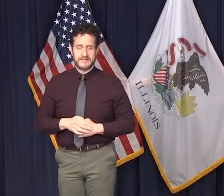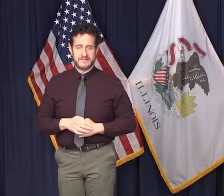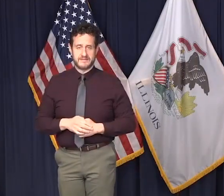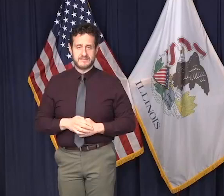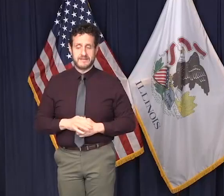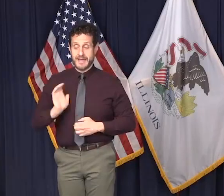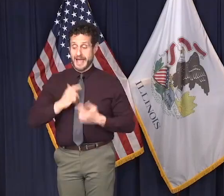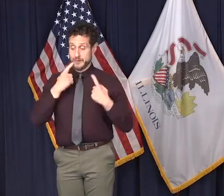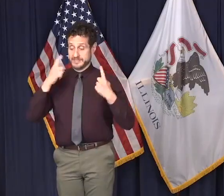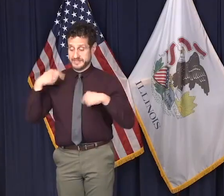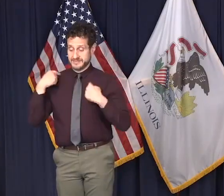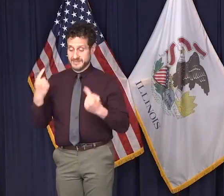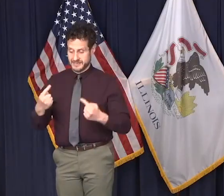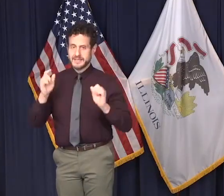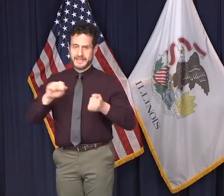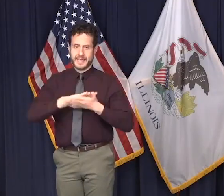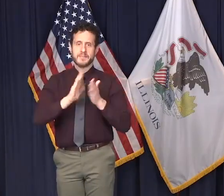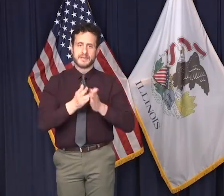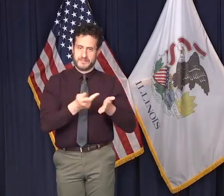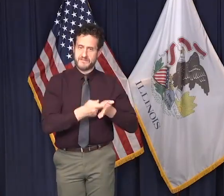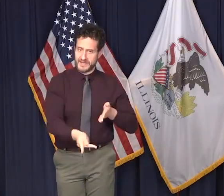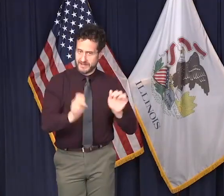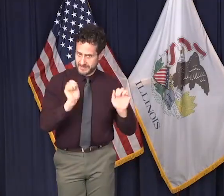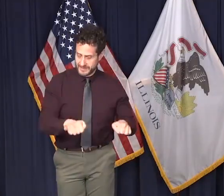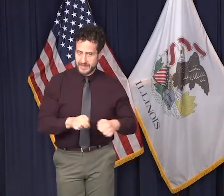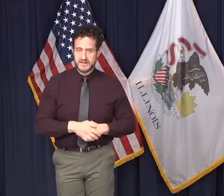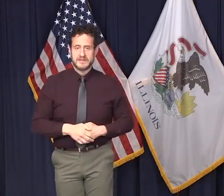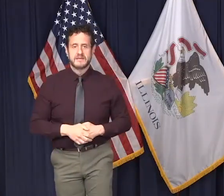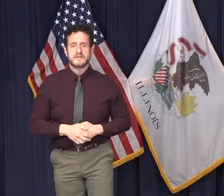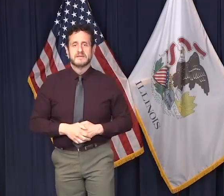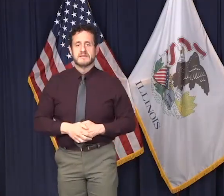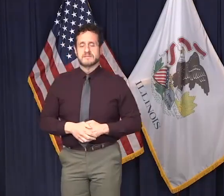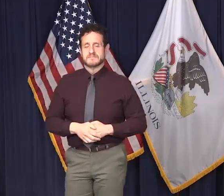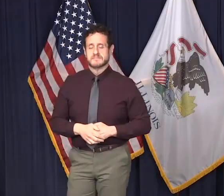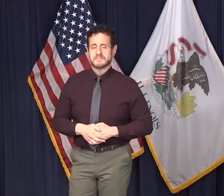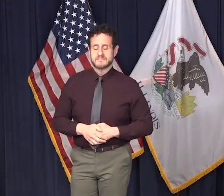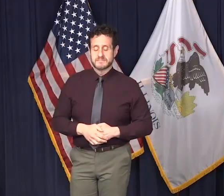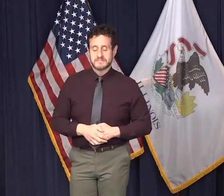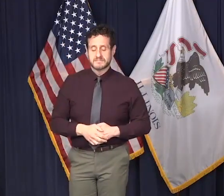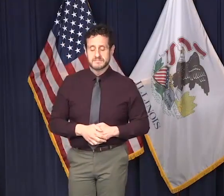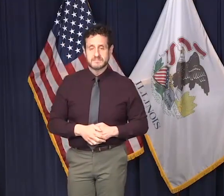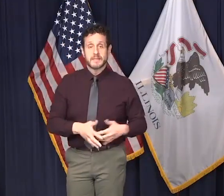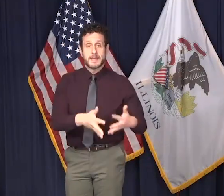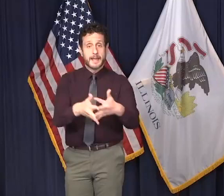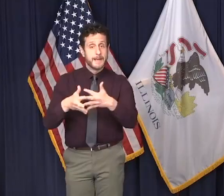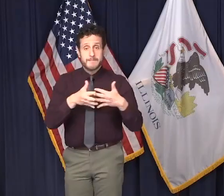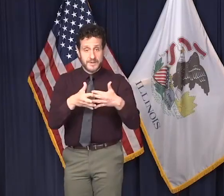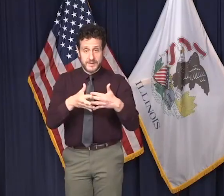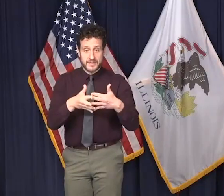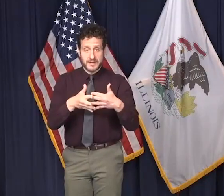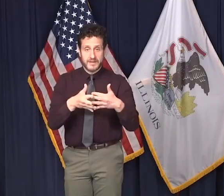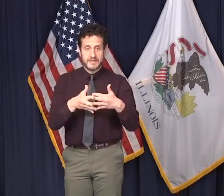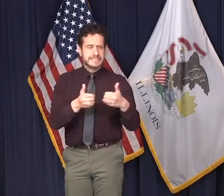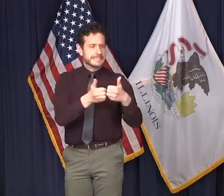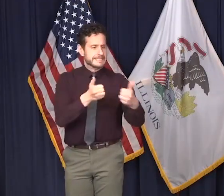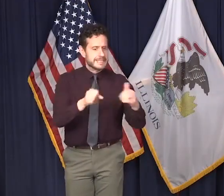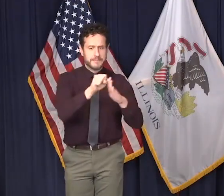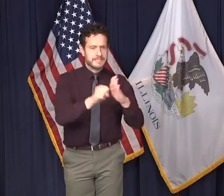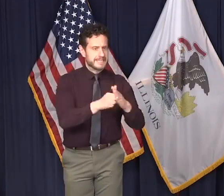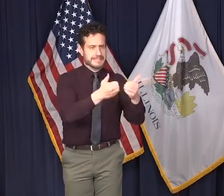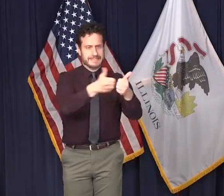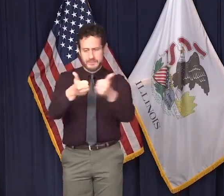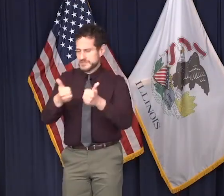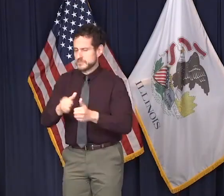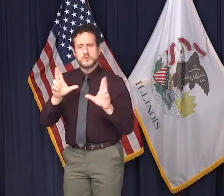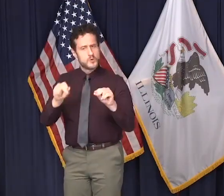COVID-19 knows no boundaries, and the United States is one indivisible nation. If there had